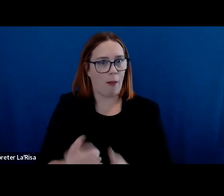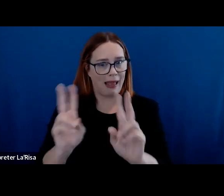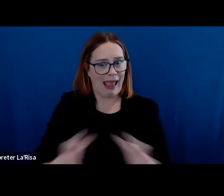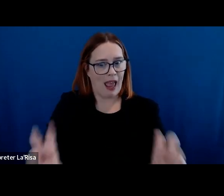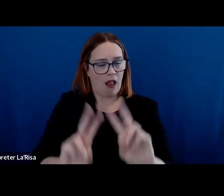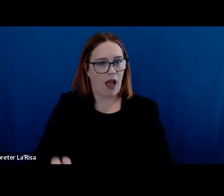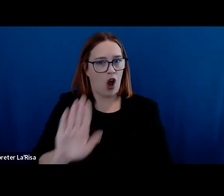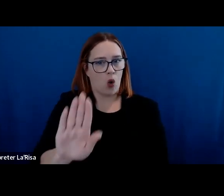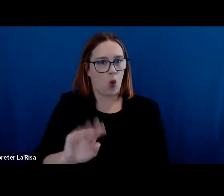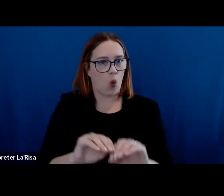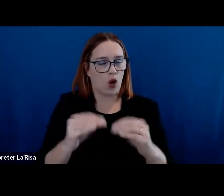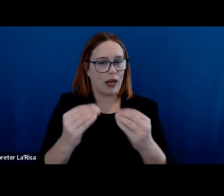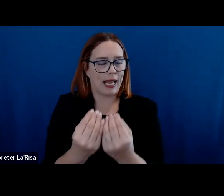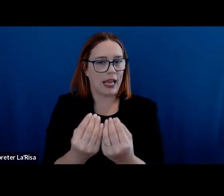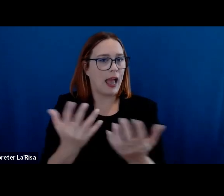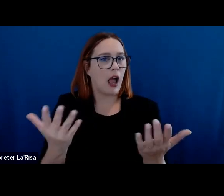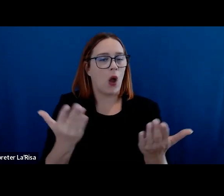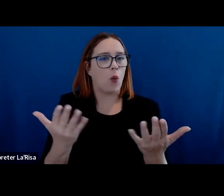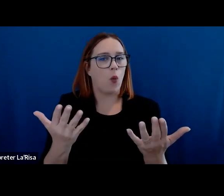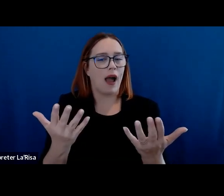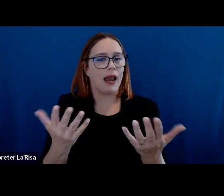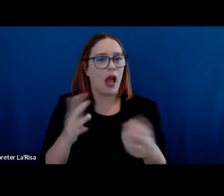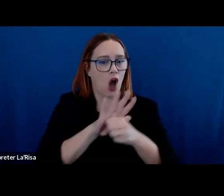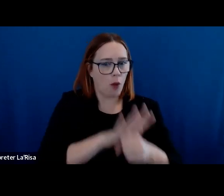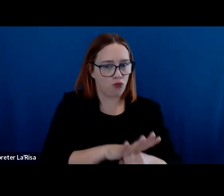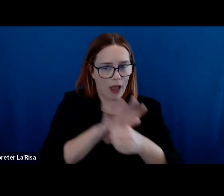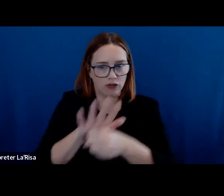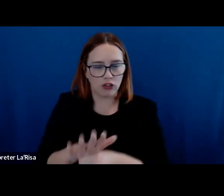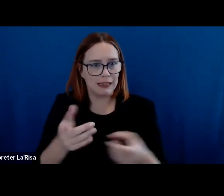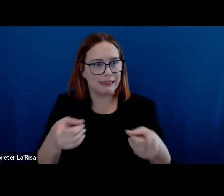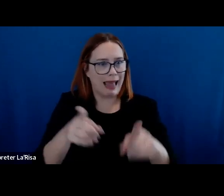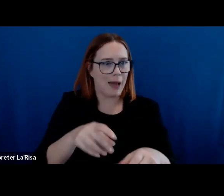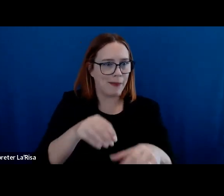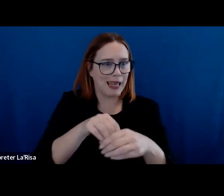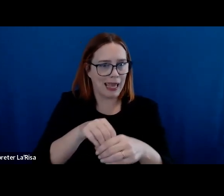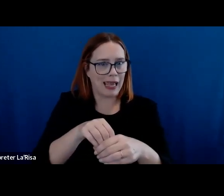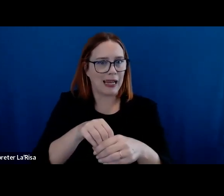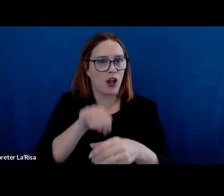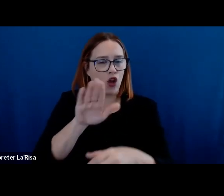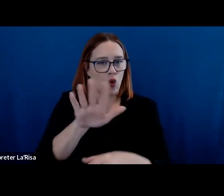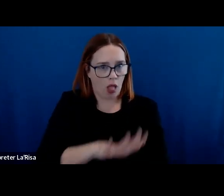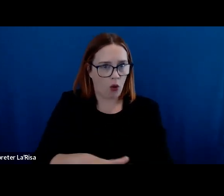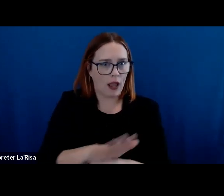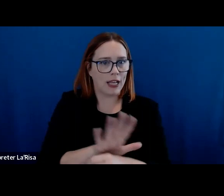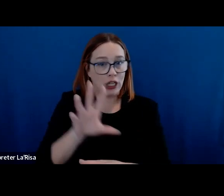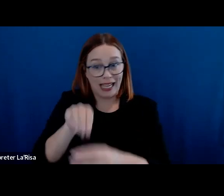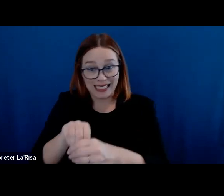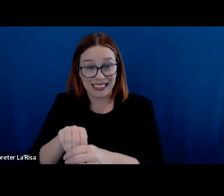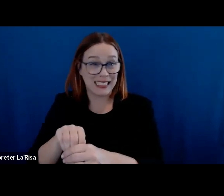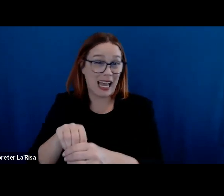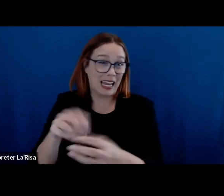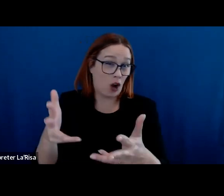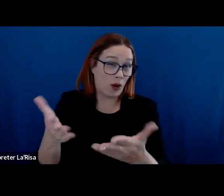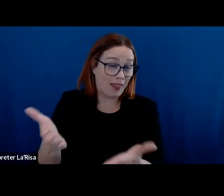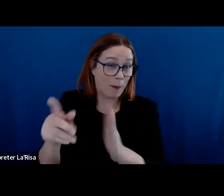that may exist inside of its policies, that may exist just because of systemic white